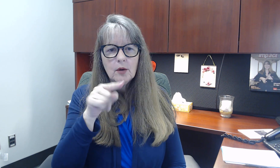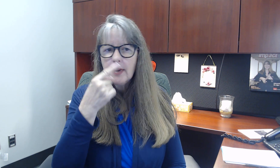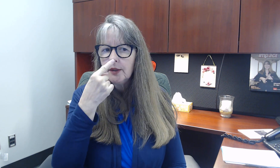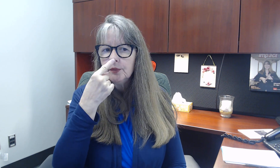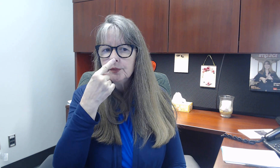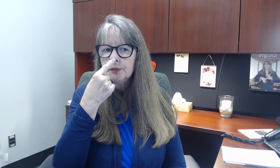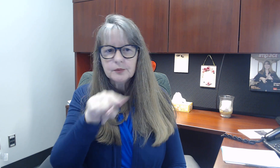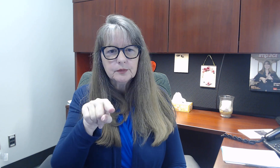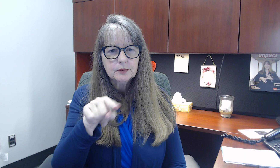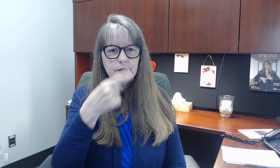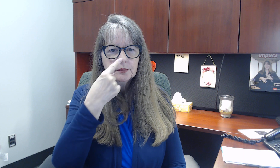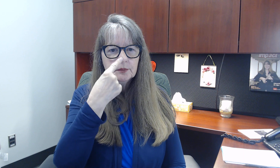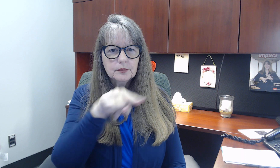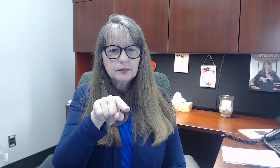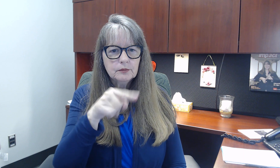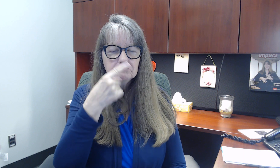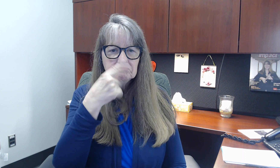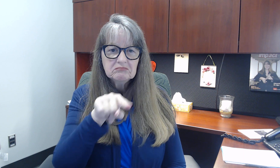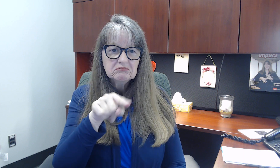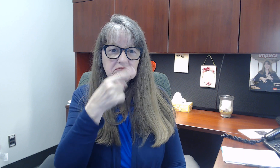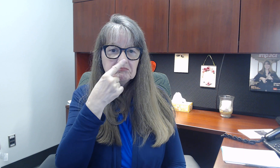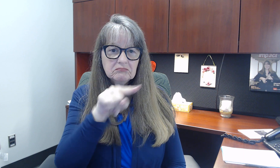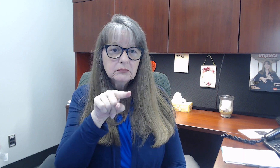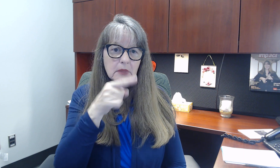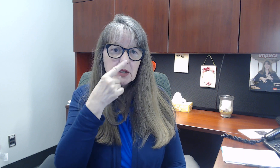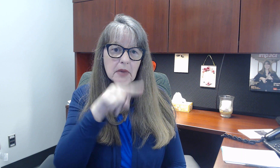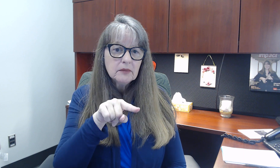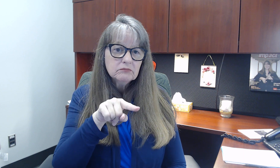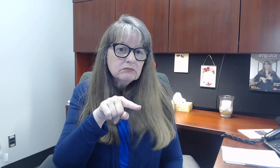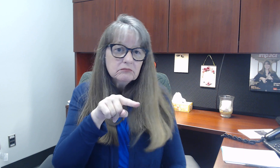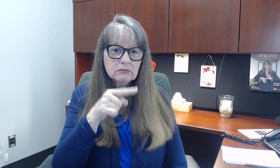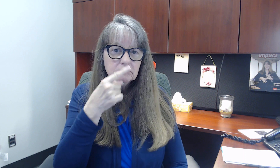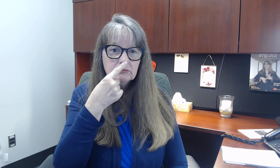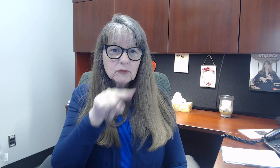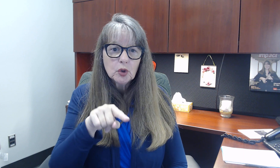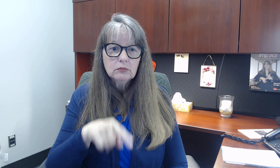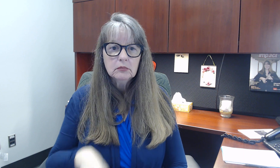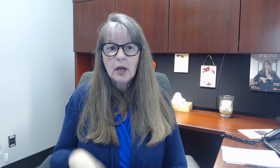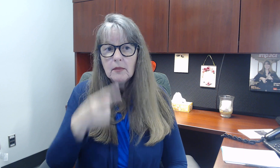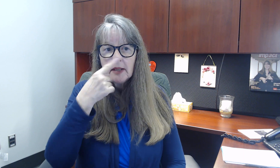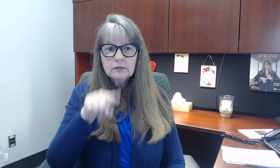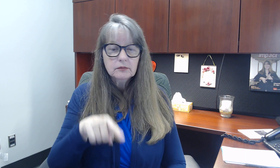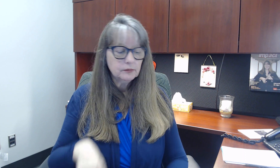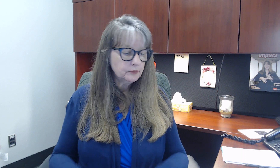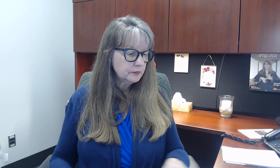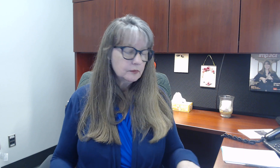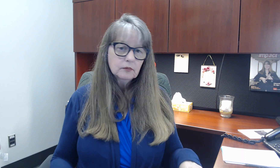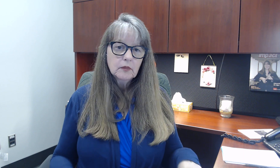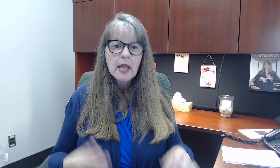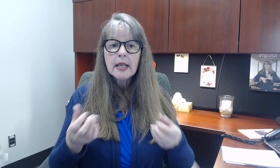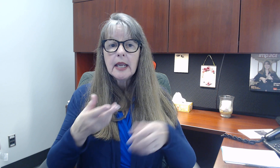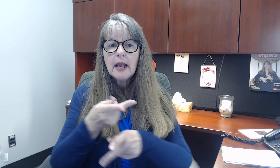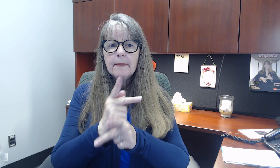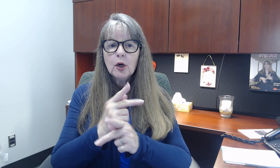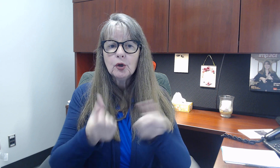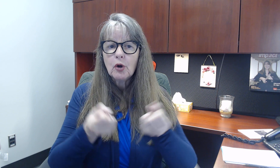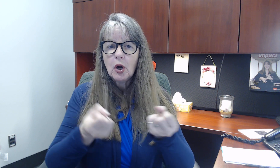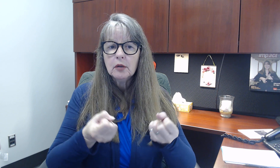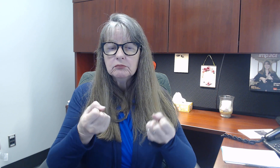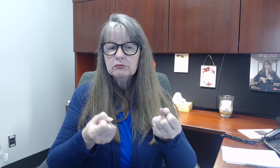mind. I don't mind. Sure, I don't mind. Can I borrow your car? I